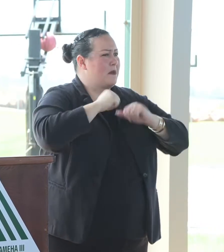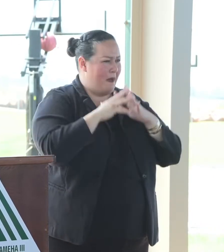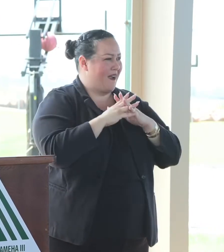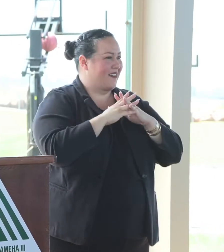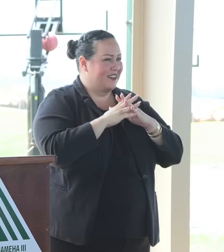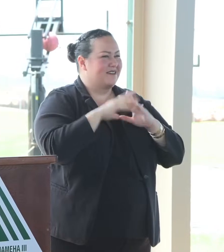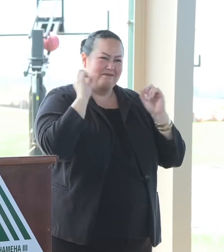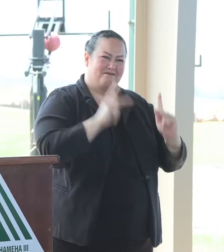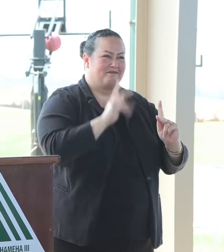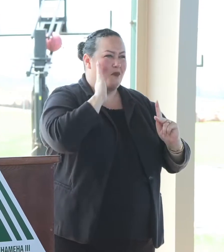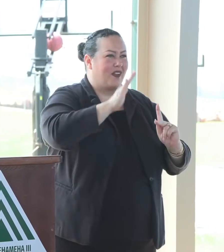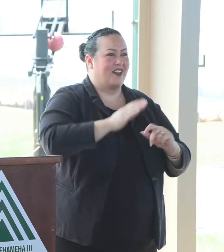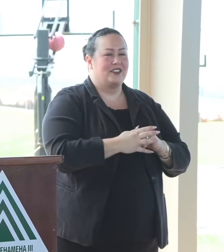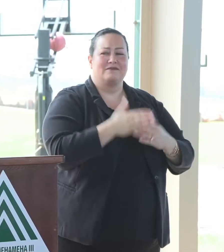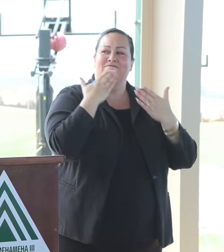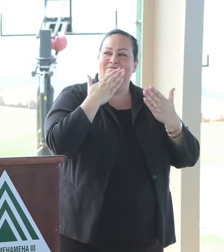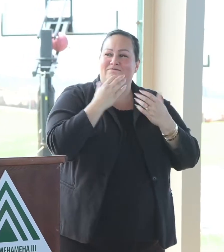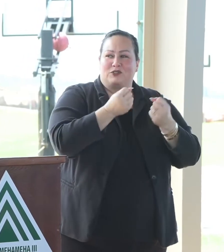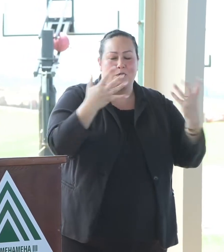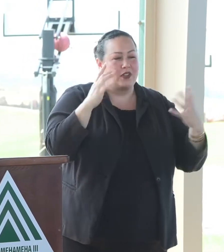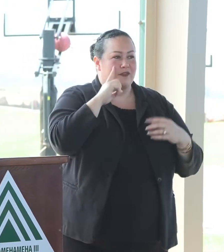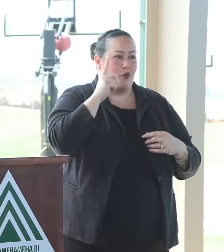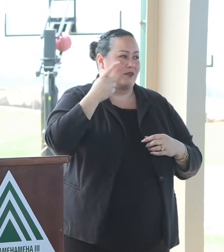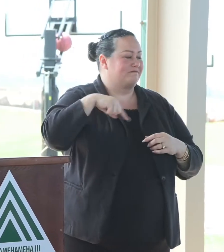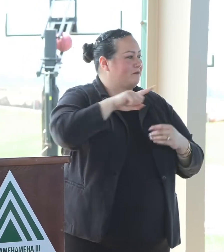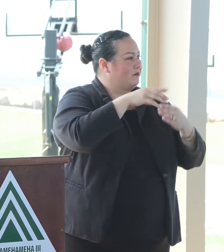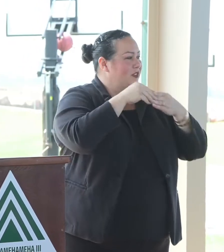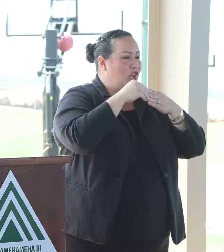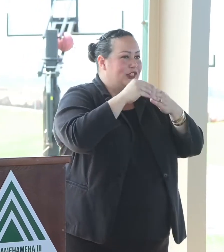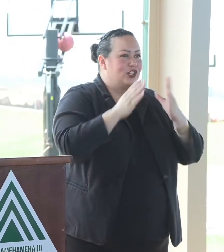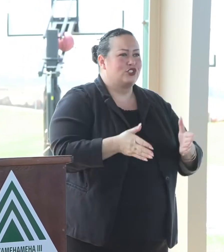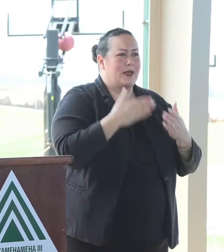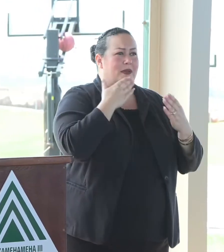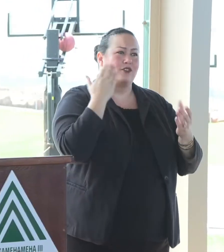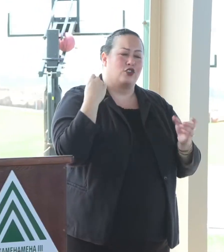your leadership. Thank you all for your contribution. Mahalo.